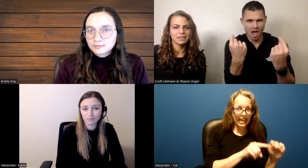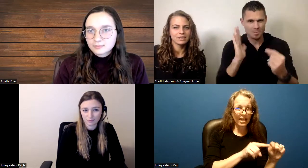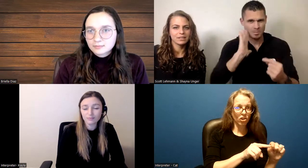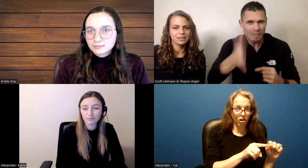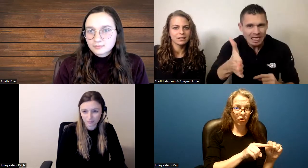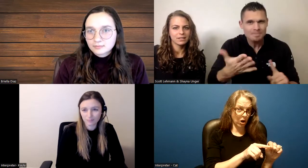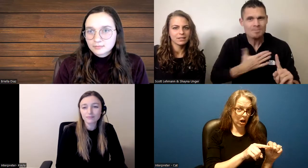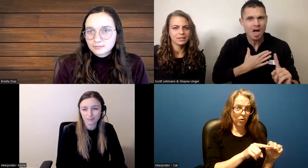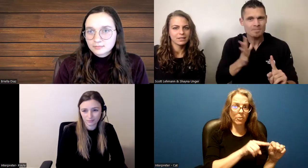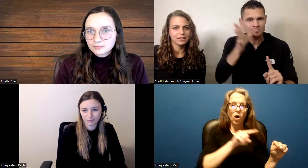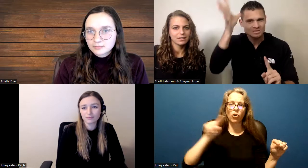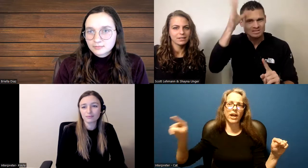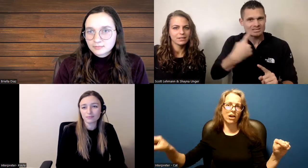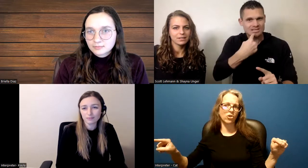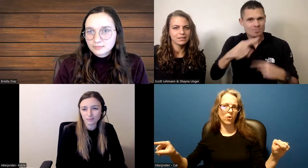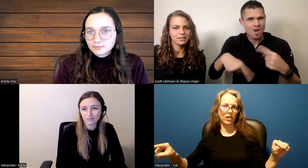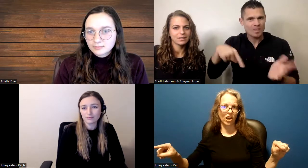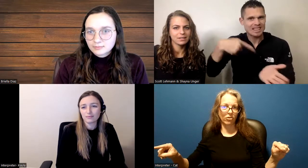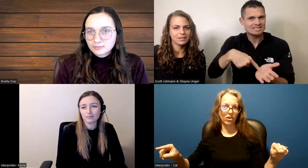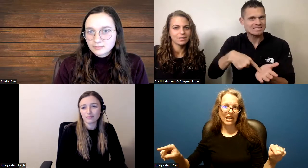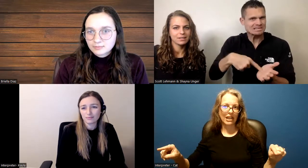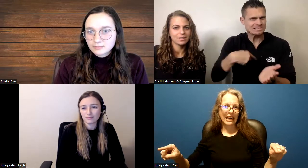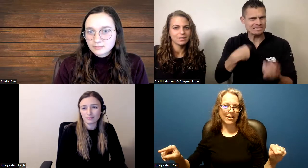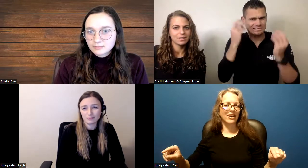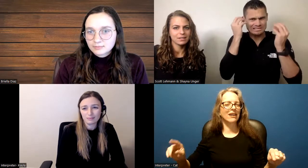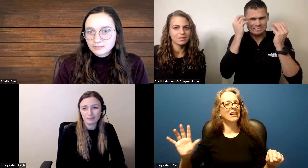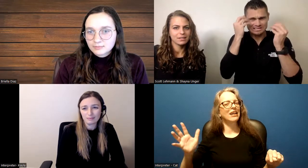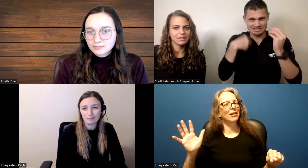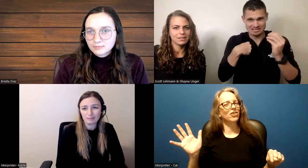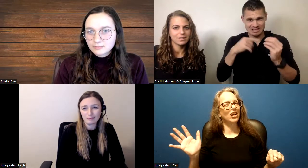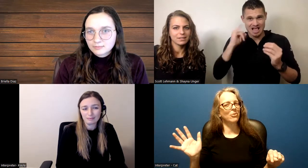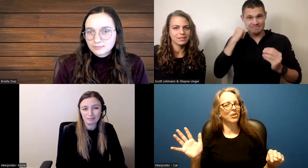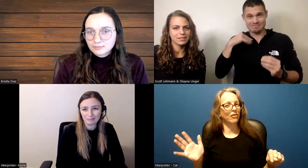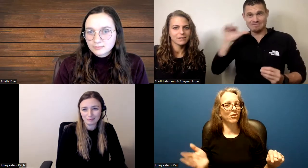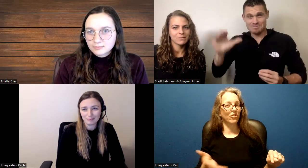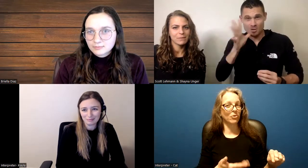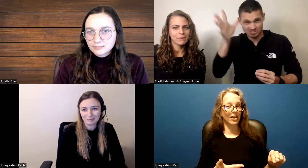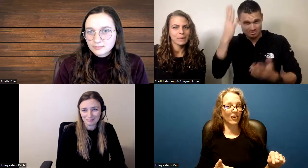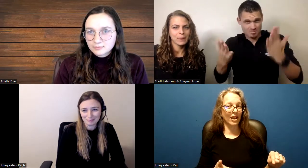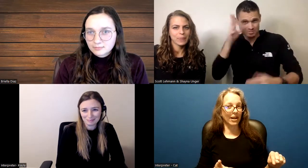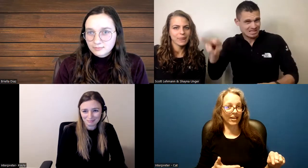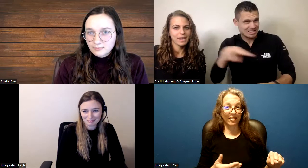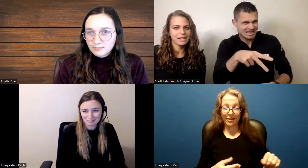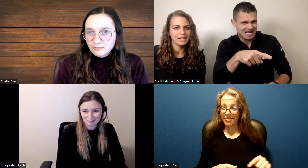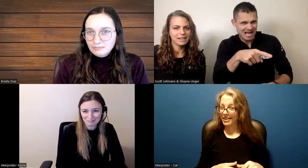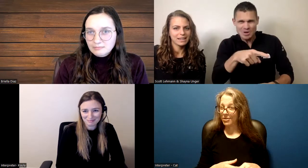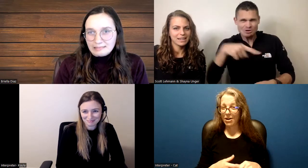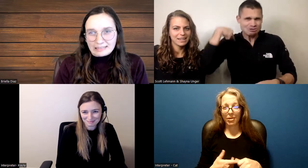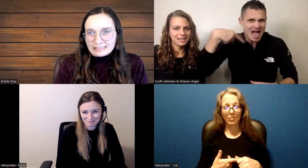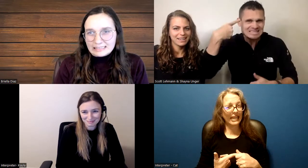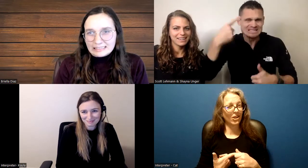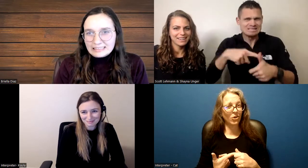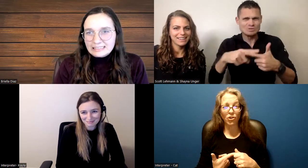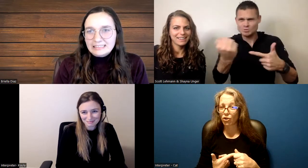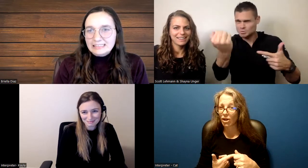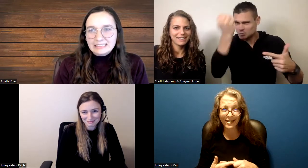from the East Coast where I grew up all the way out to the West Coast. And I was like, all right, let me check in with the folks and see what they say about this. And I'm like, they'll probably